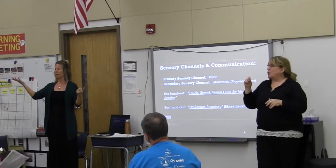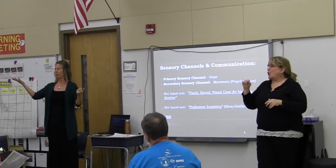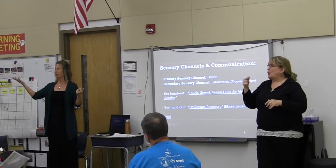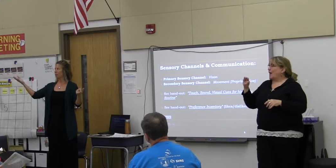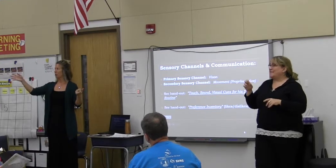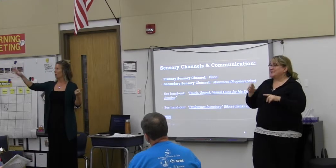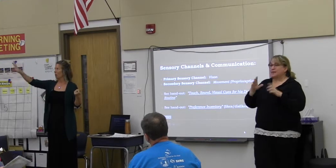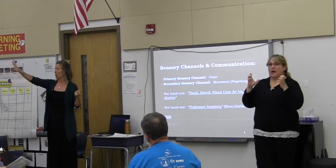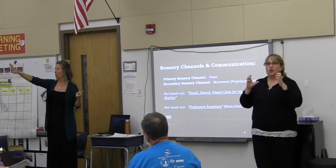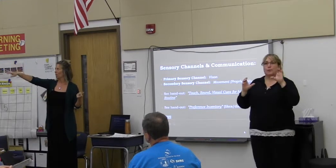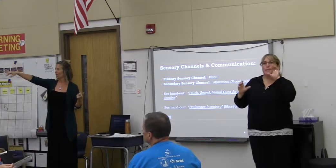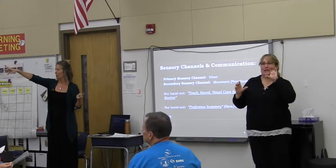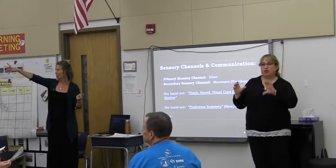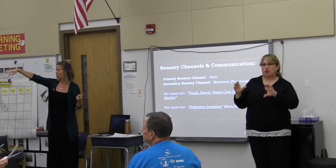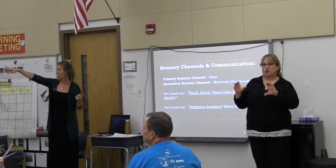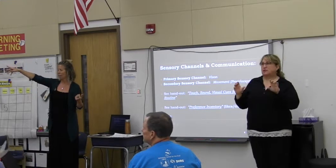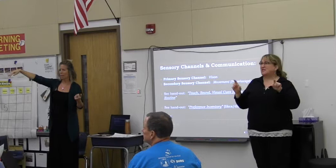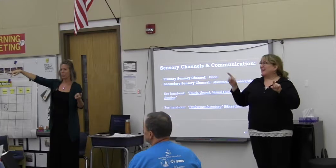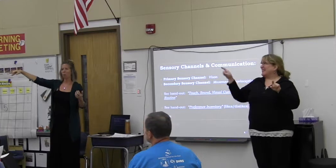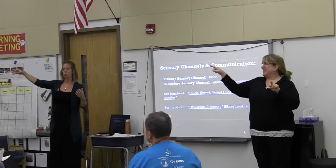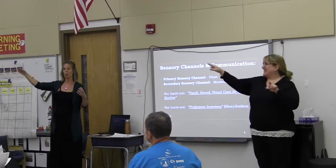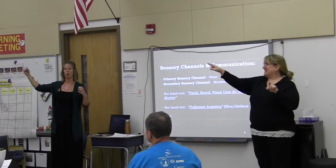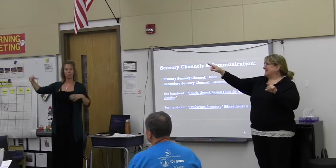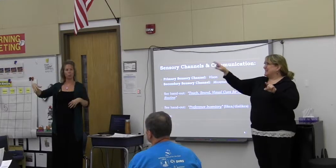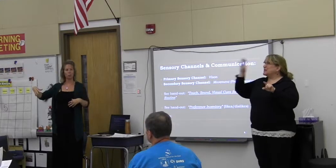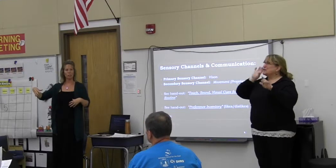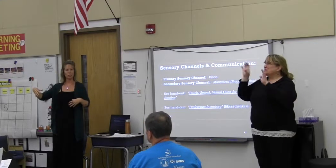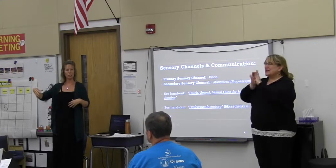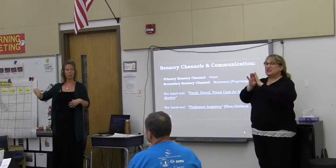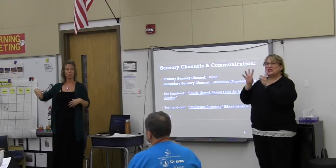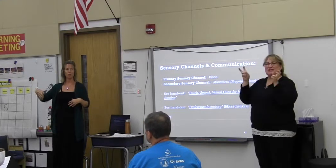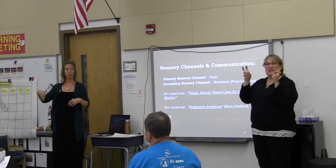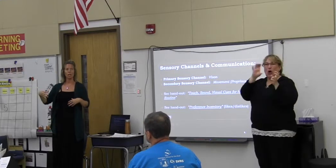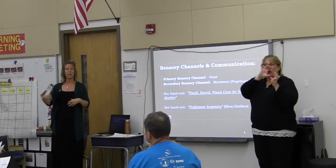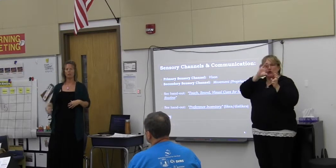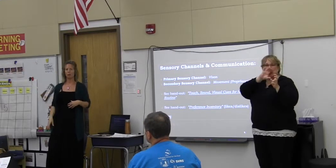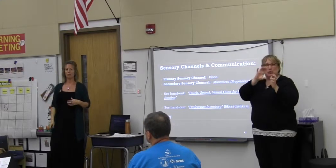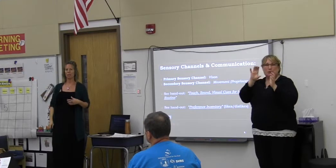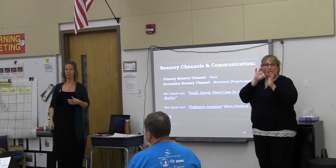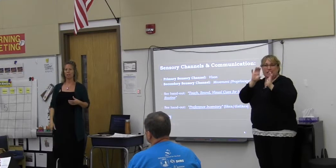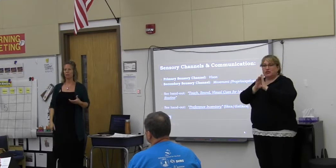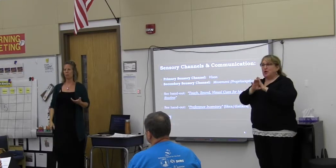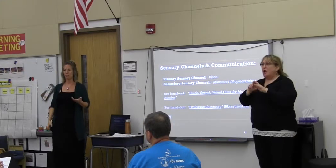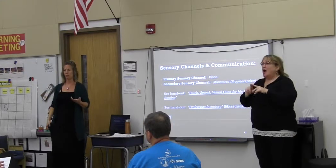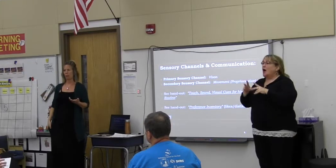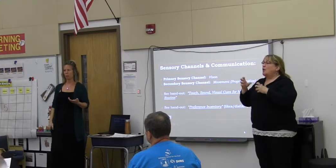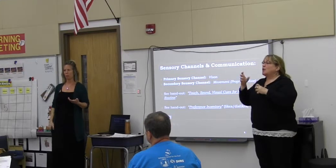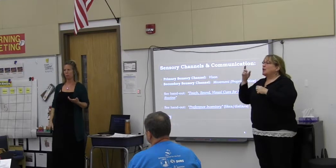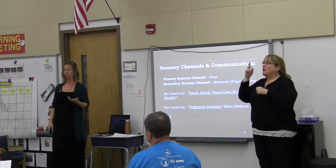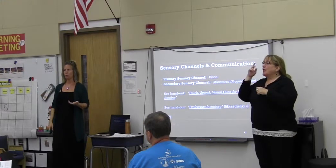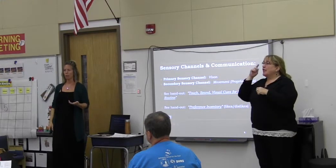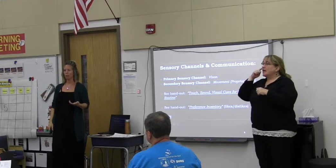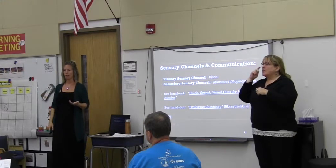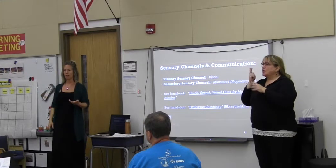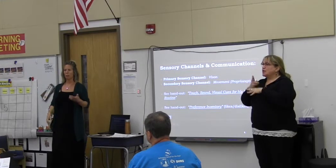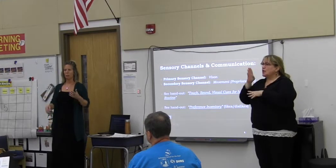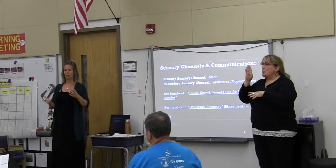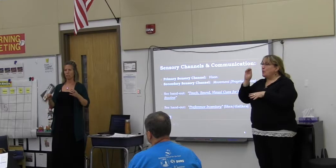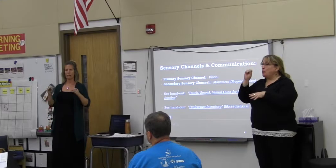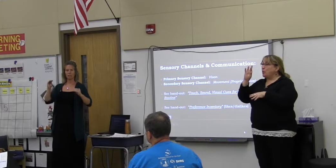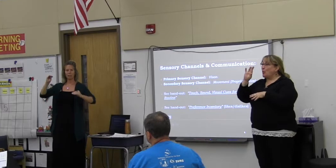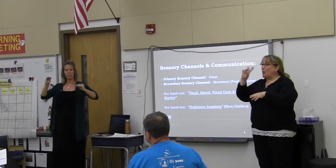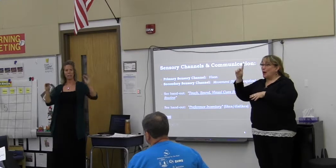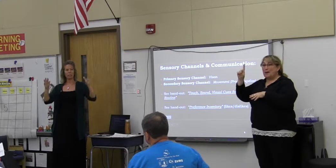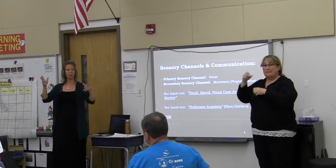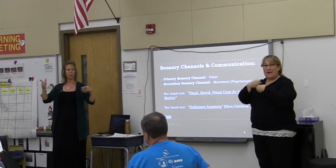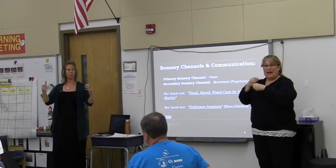are what I think more so when you look at these pictures right here, more cartoon-like pictures. If you think of, some of you guys have probably used Board Maker, which